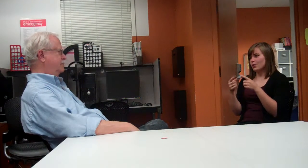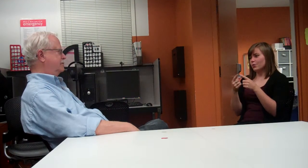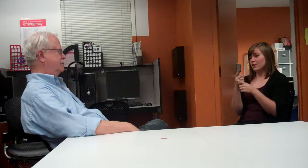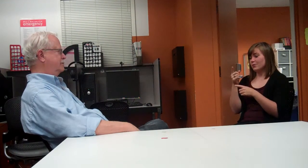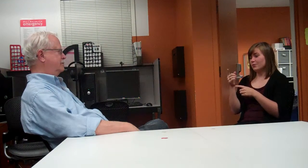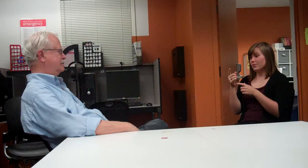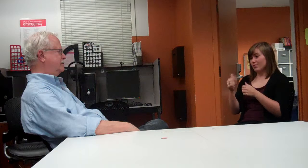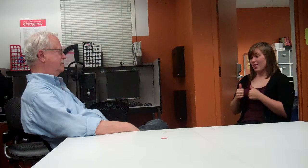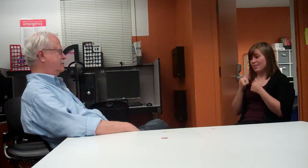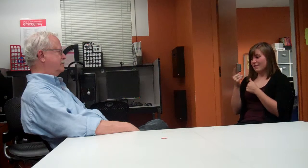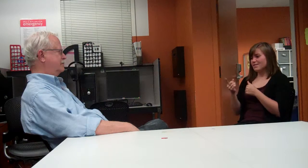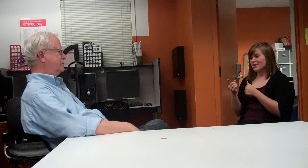so I didn't really take advantage of it.